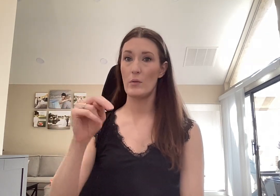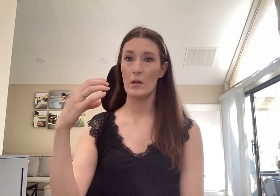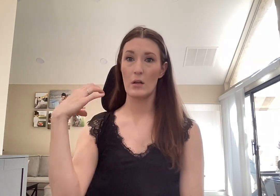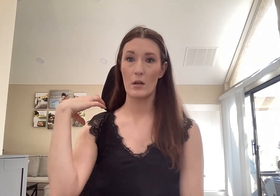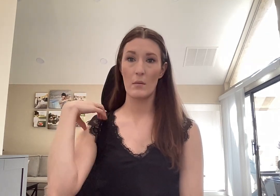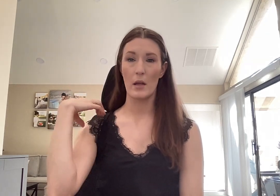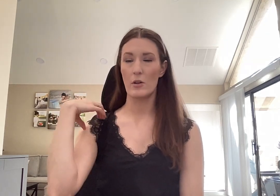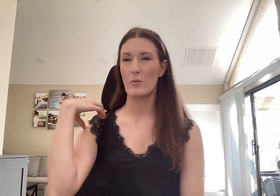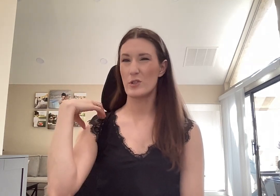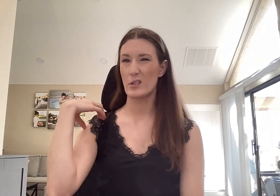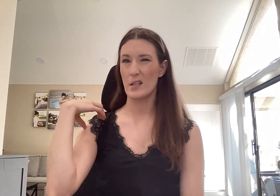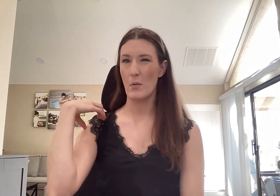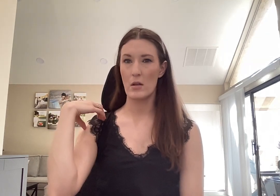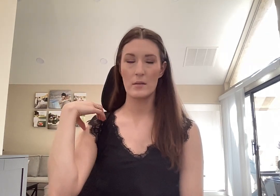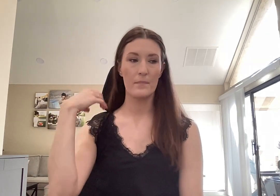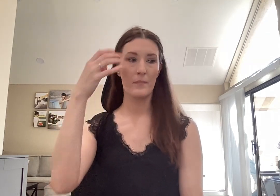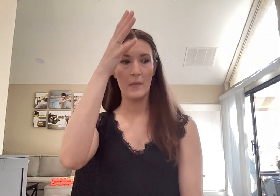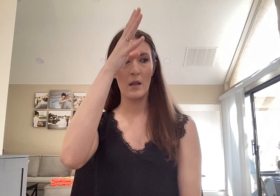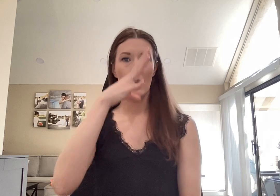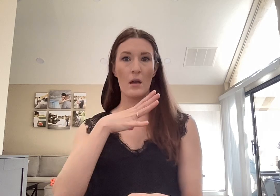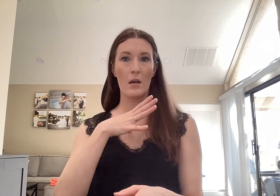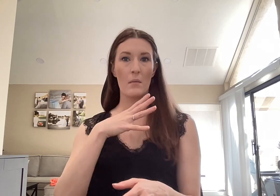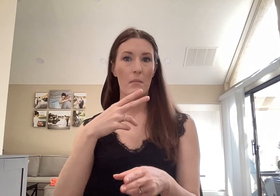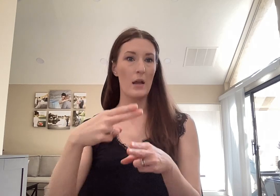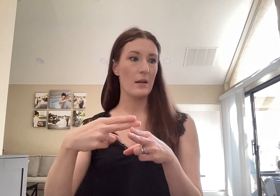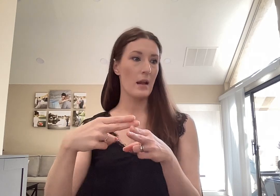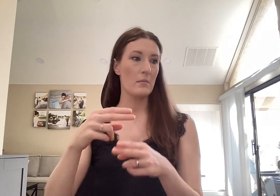Union commander, I'm just gonna say boss, man named